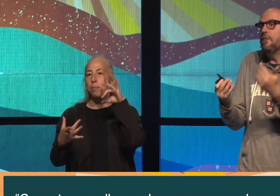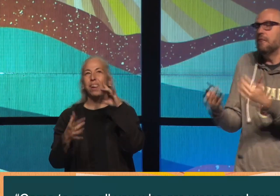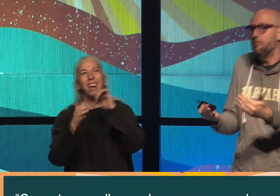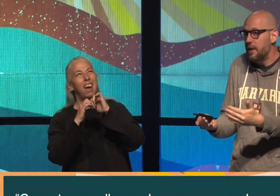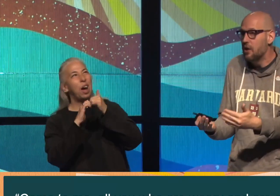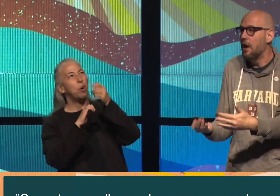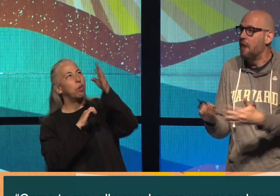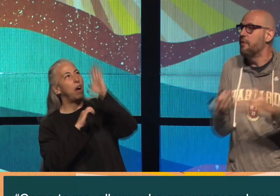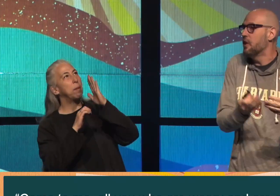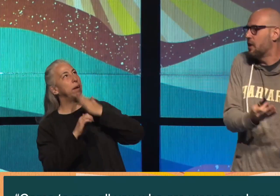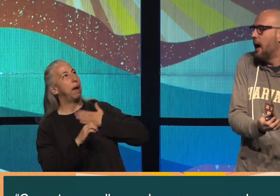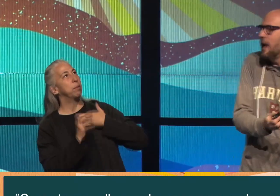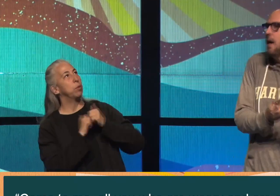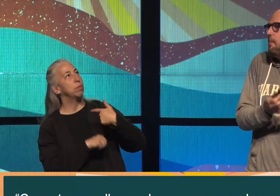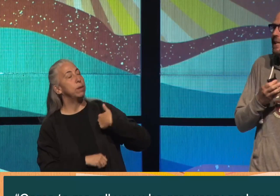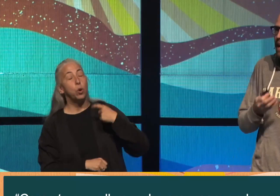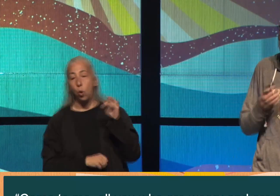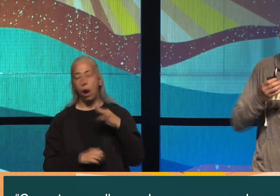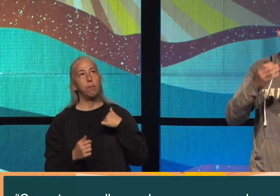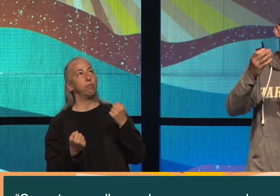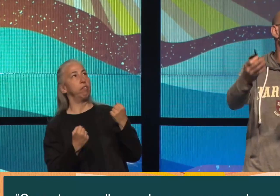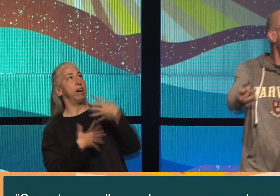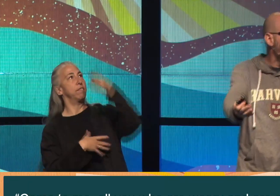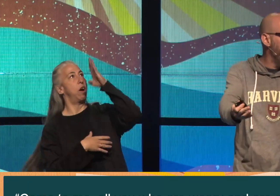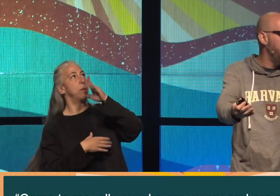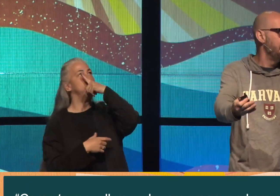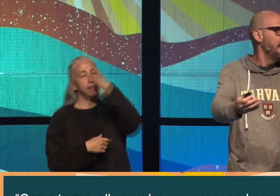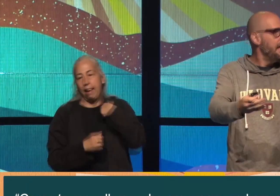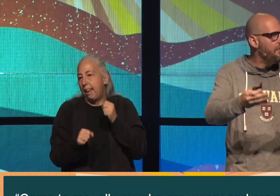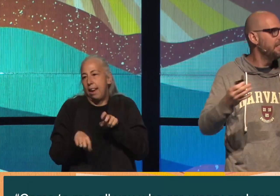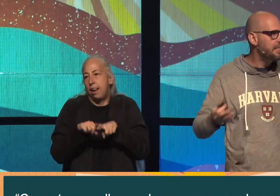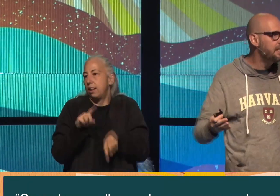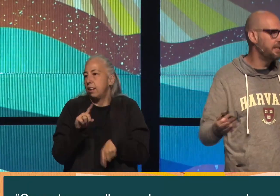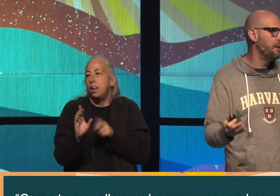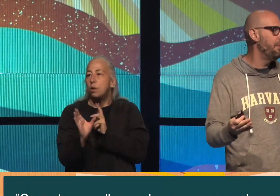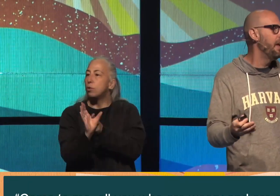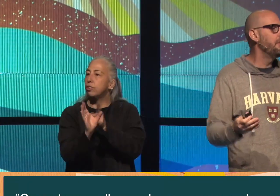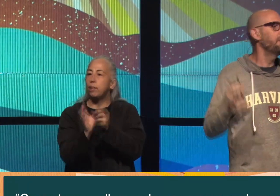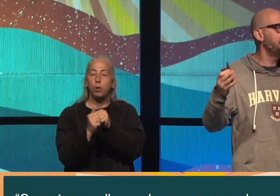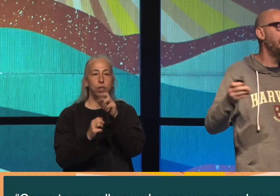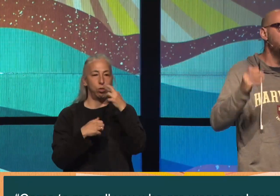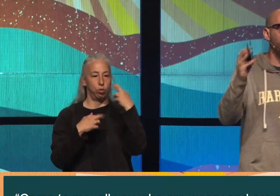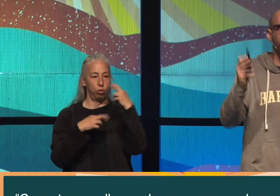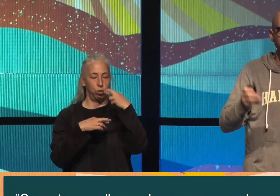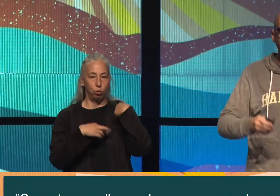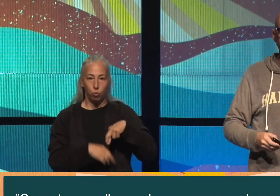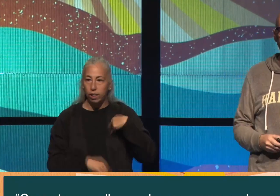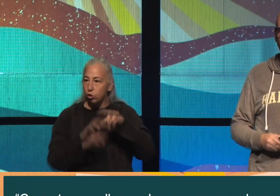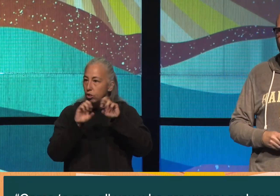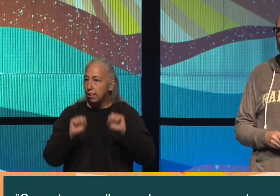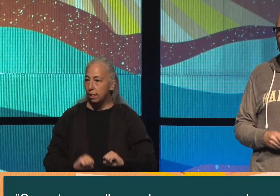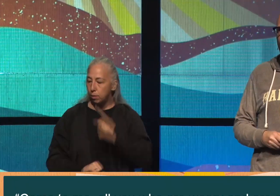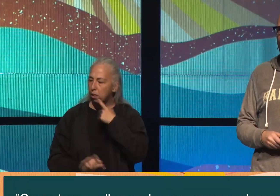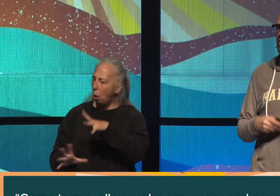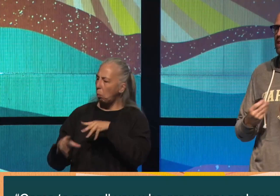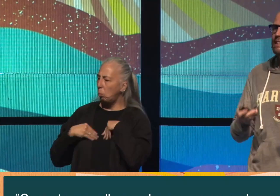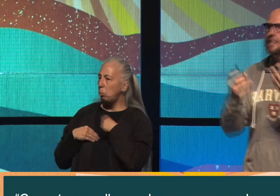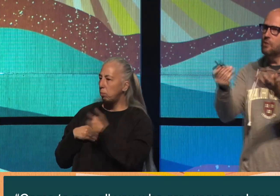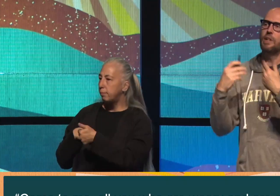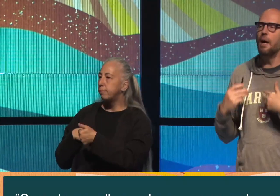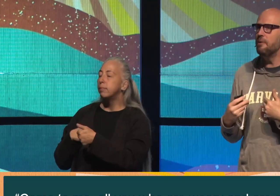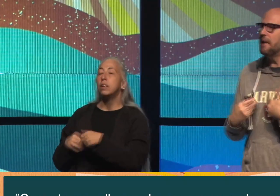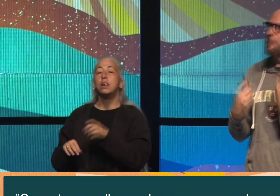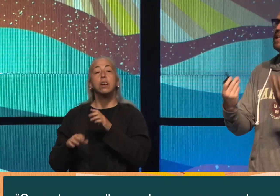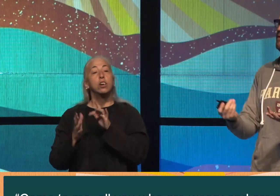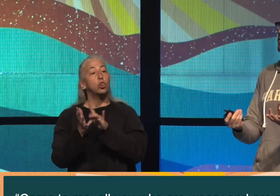or living in fear of their God because they couldn't participate in the system that would say you're okay. And so Jesus